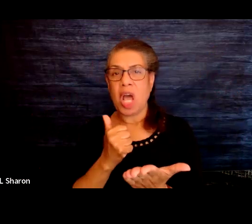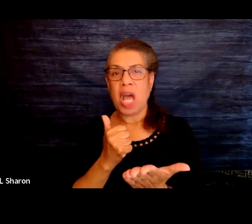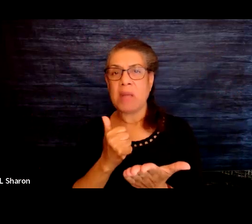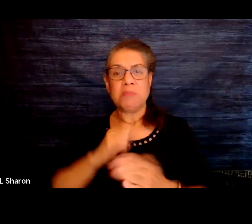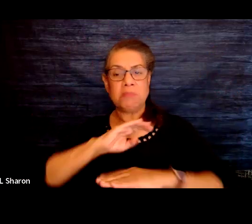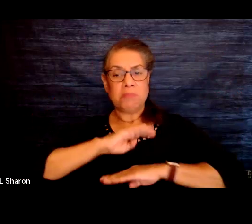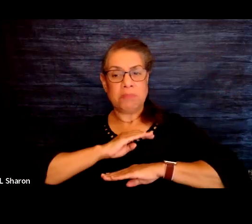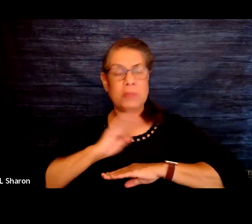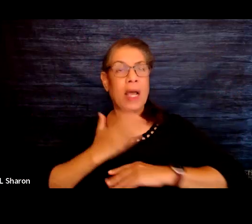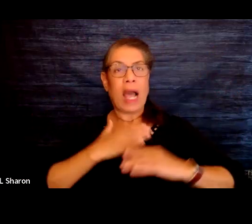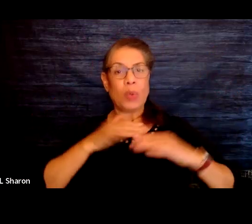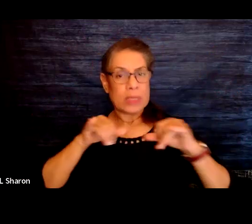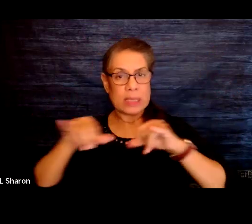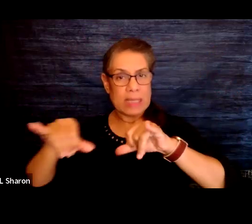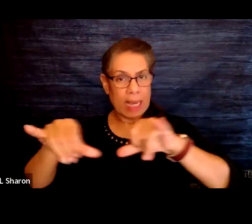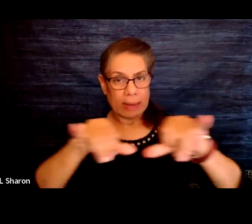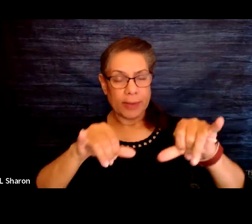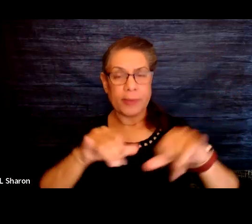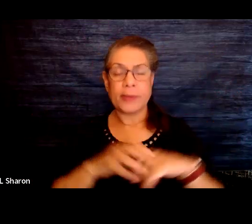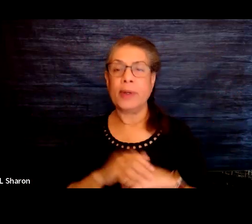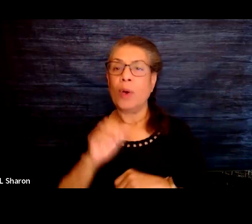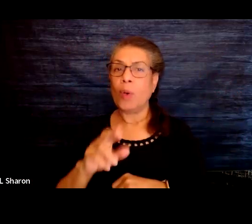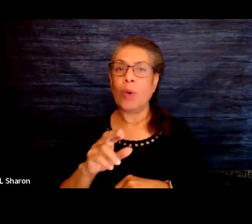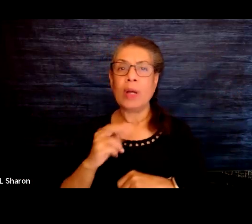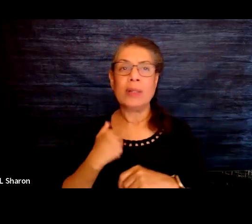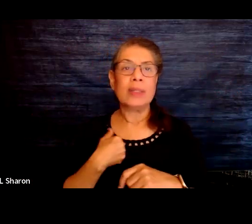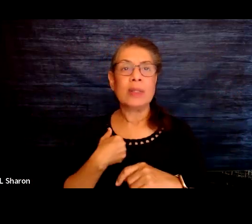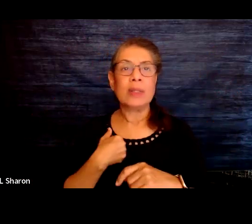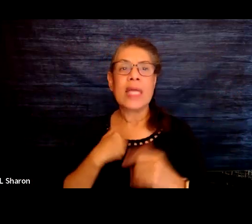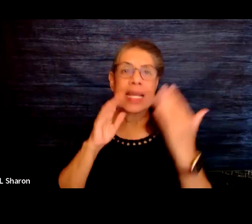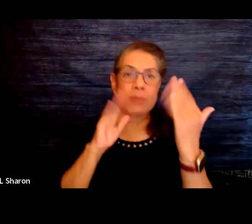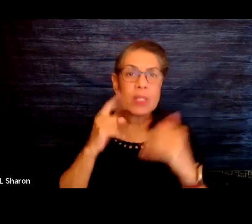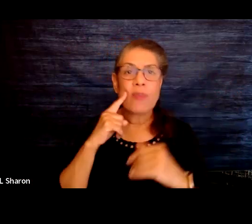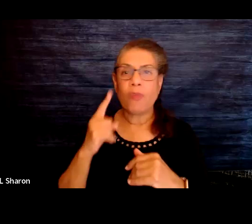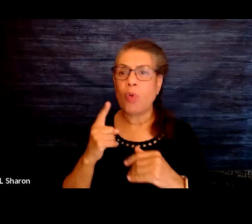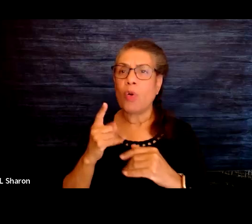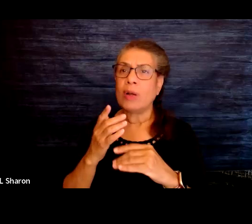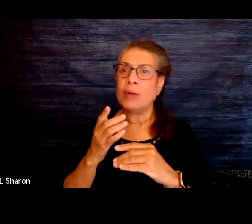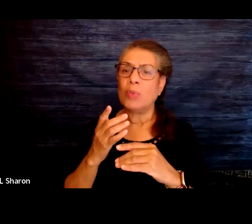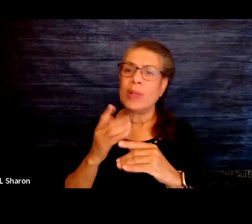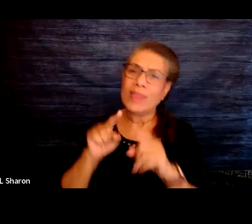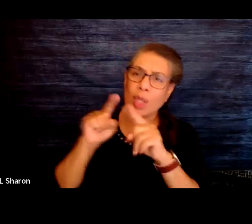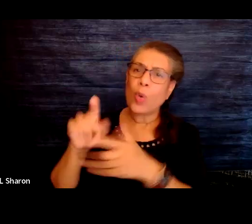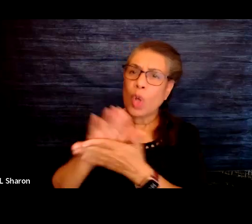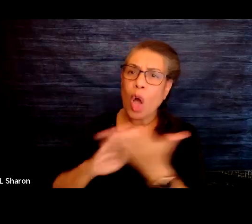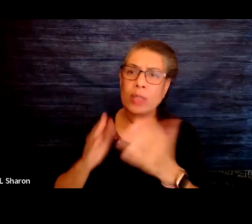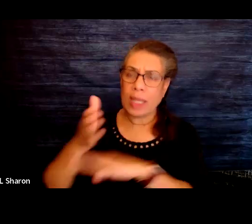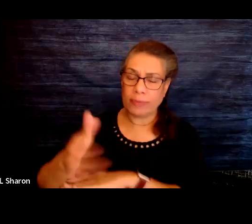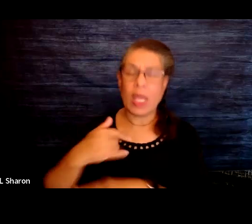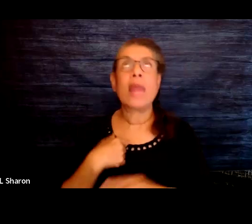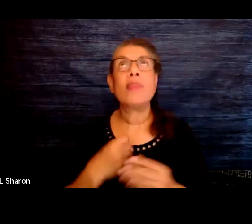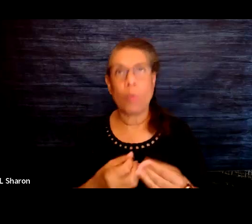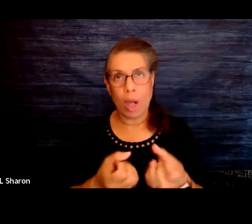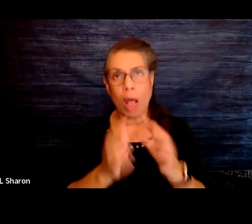were not high quality, or were not aligned to post-secondary expectations. Those courses needed to be removed, and we've removed a number